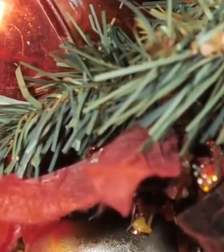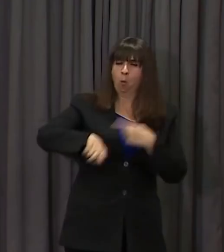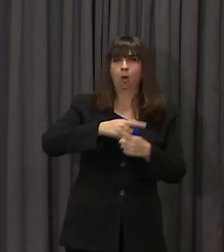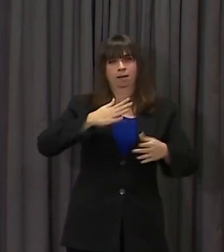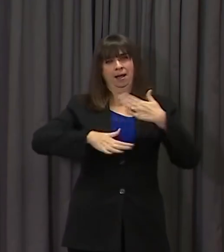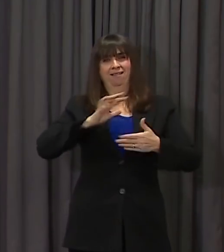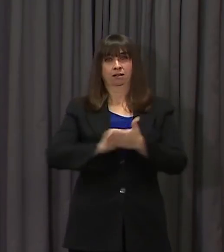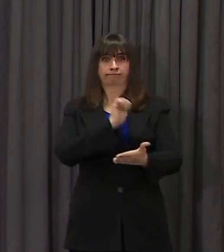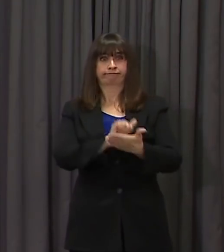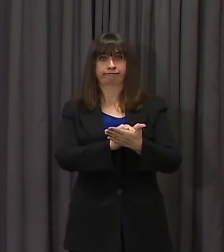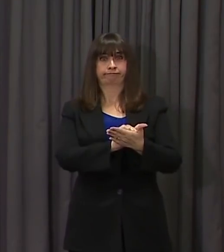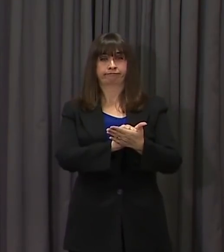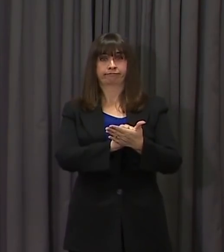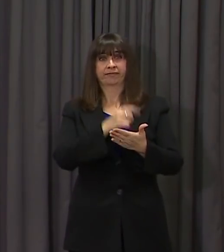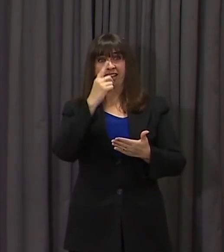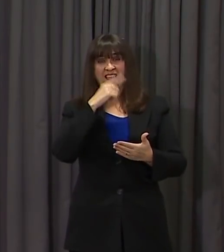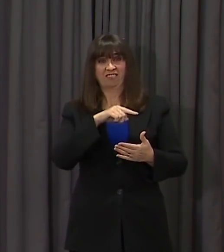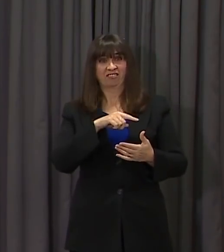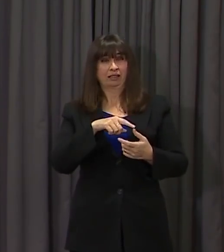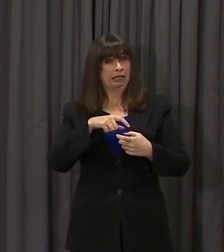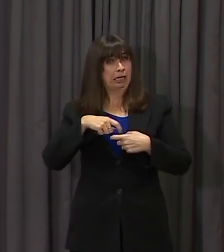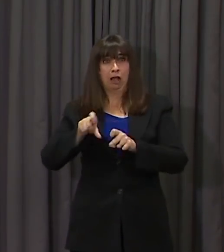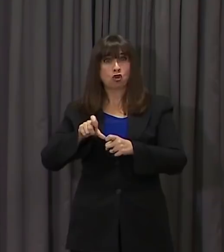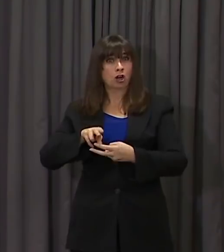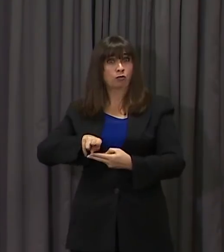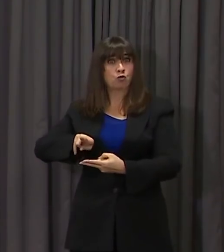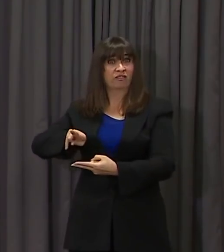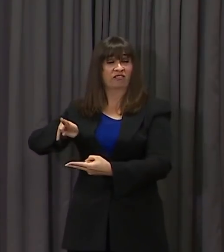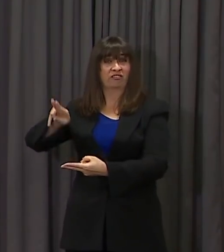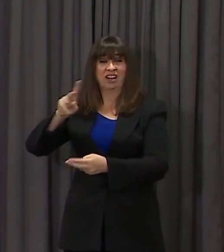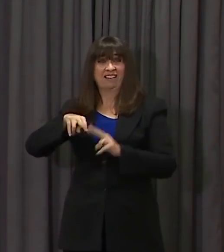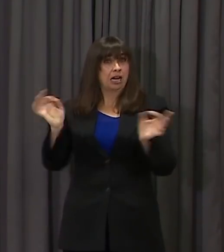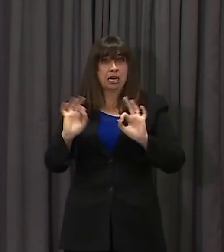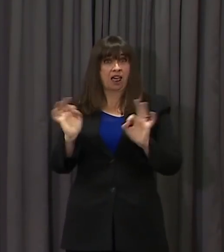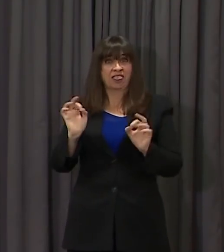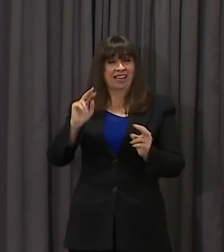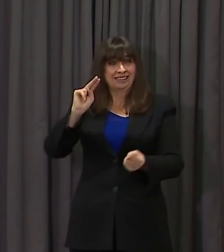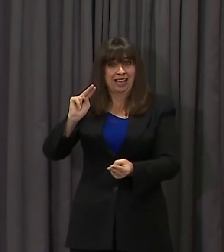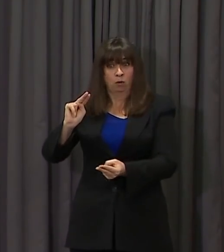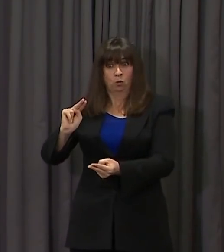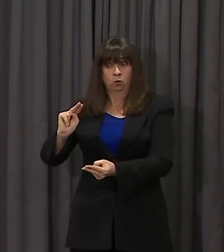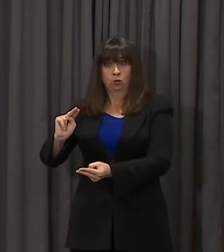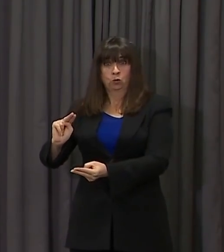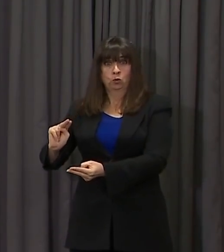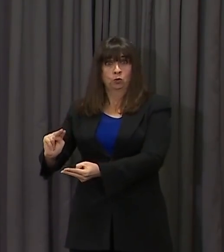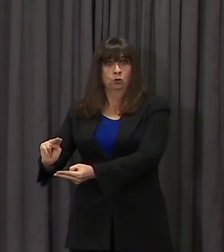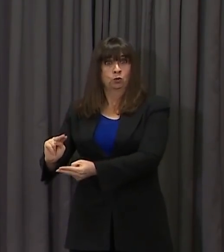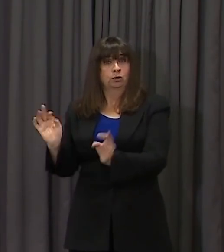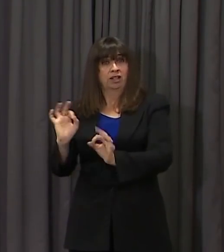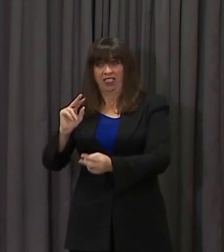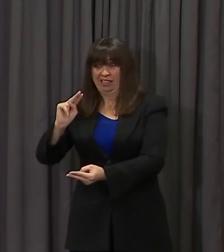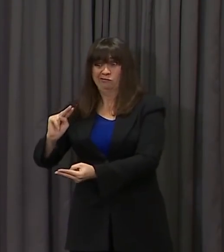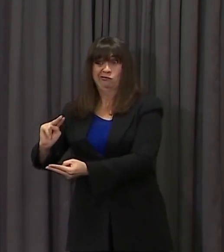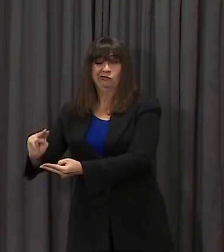If those measures do not succeed in turning the tide of the virus, then it is